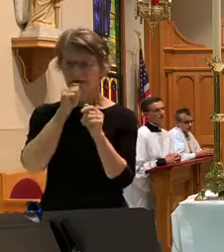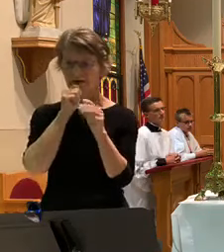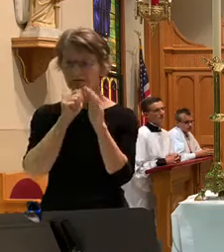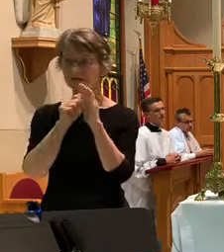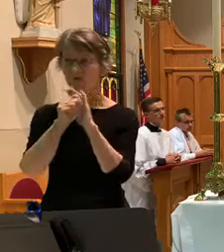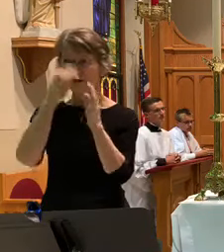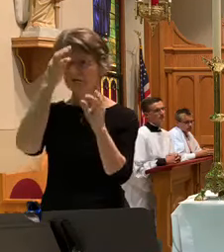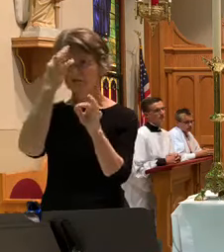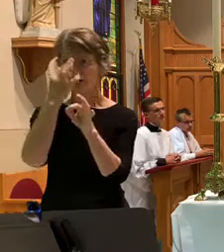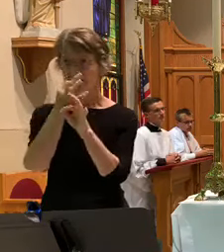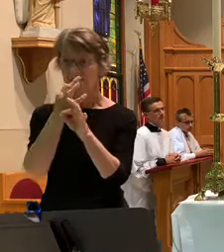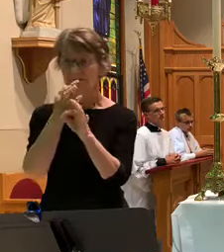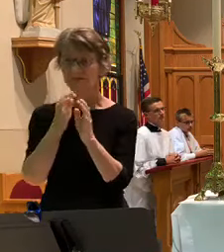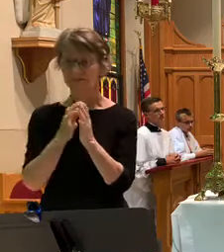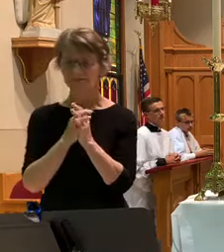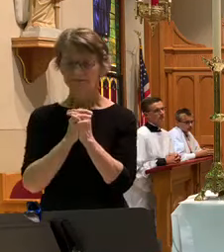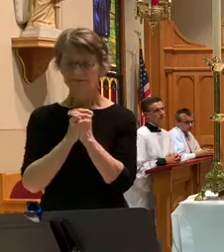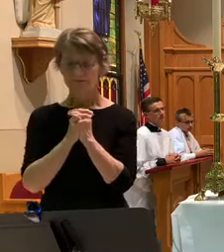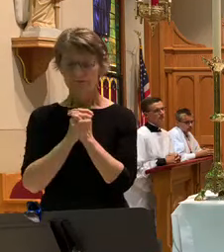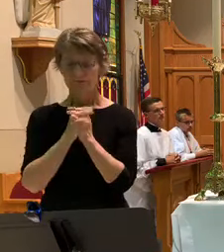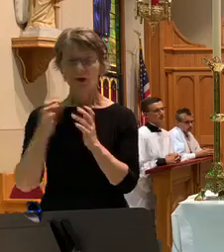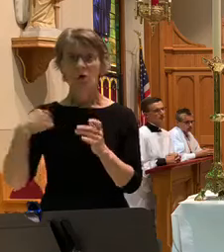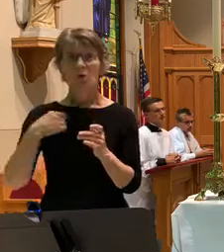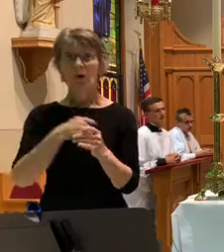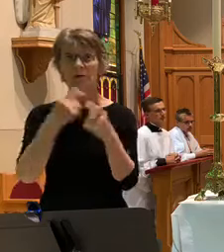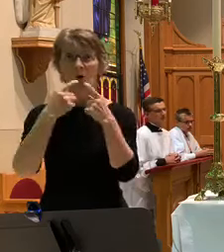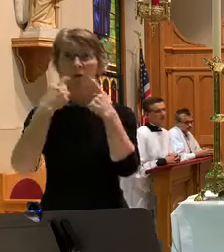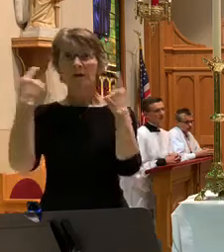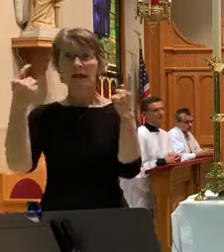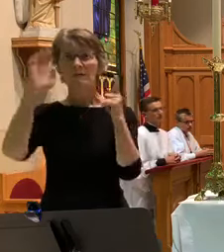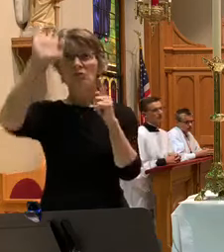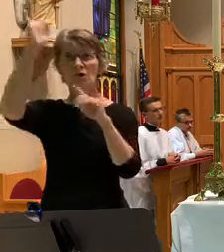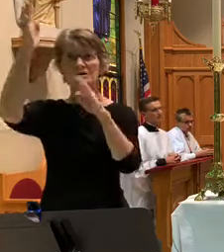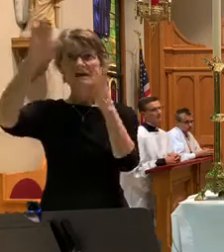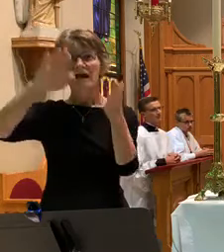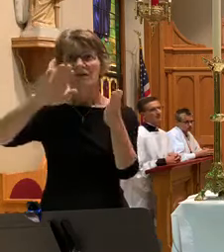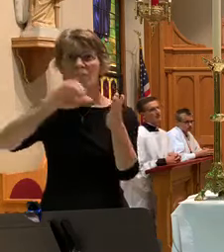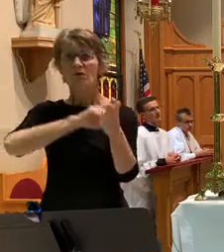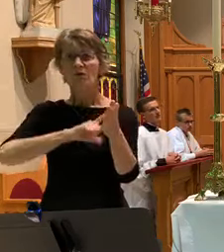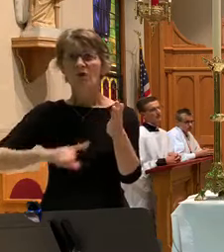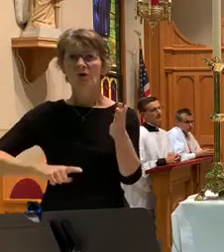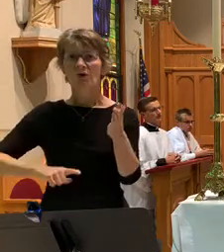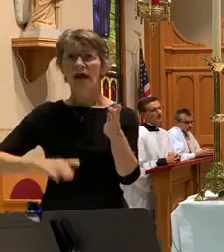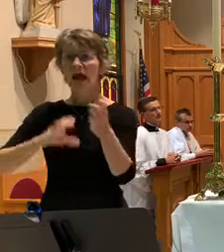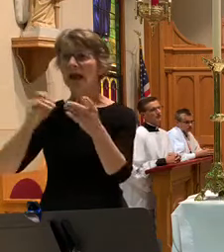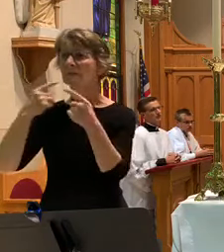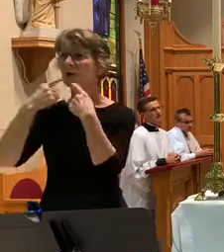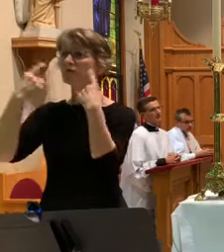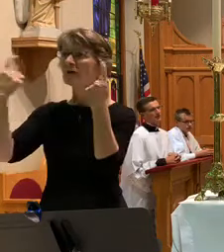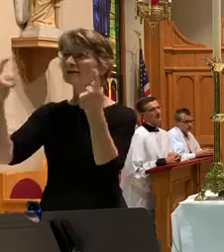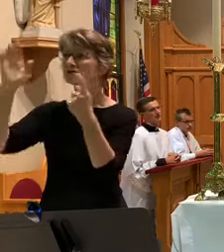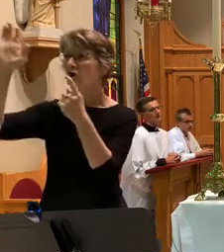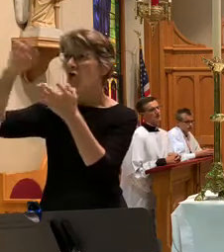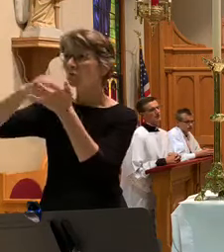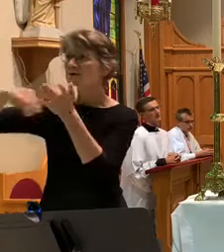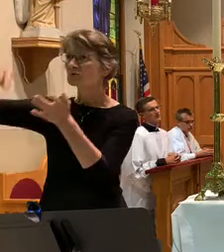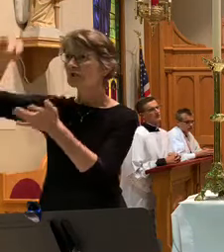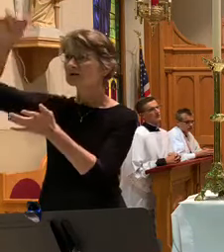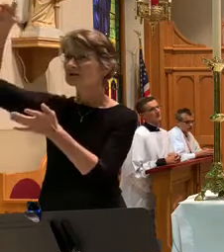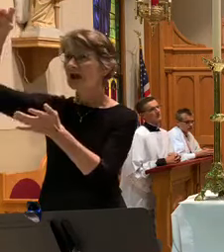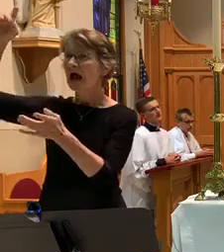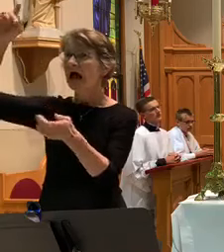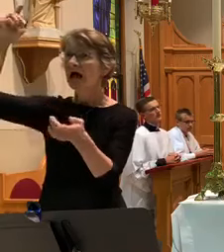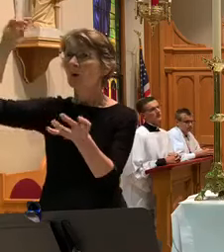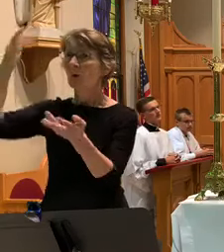The mystery of faith. We proclaim your death, O Lord, and profess your